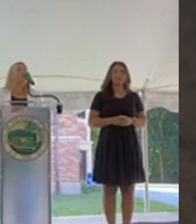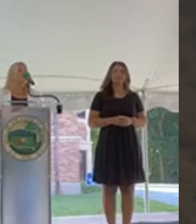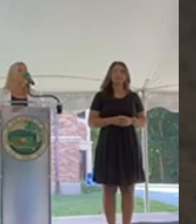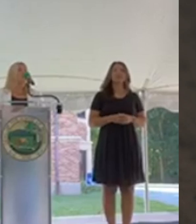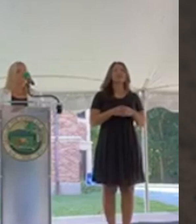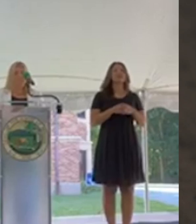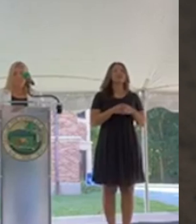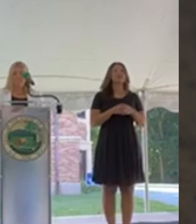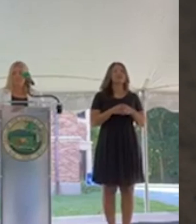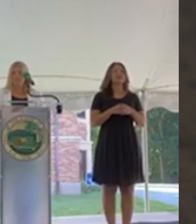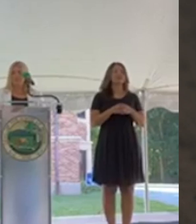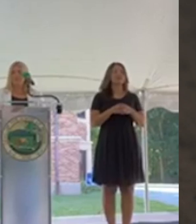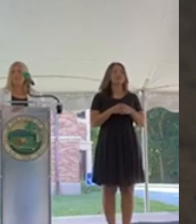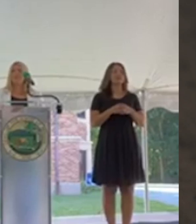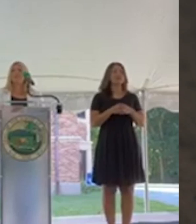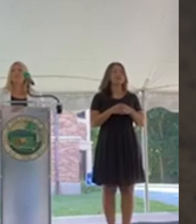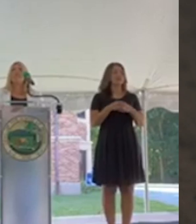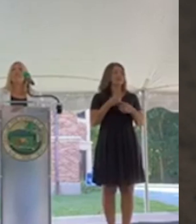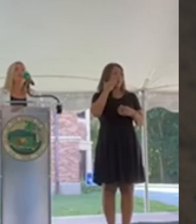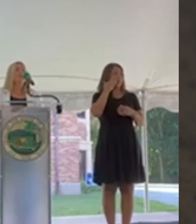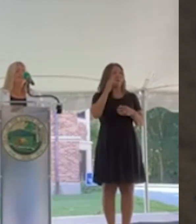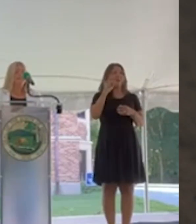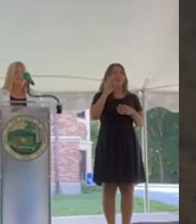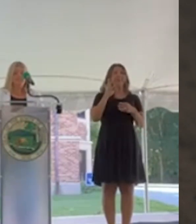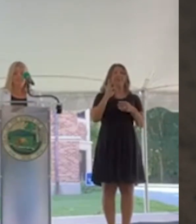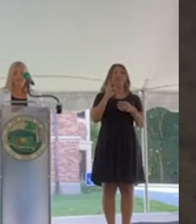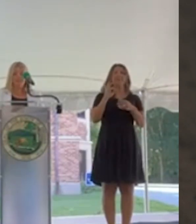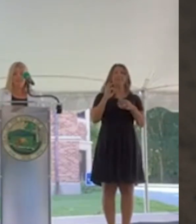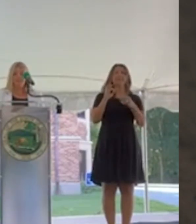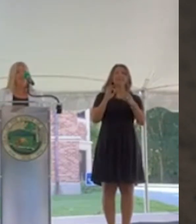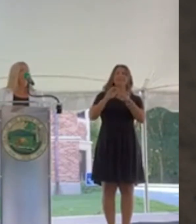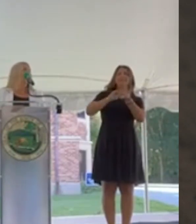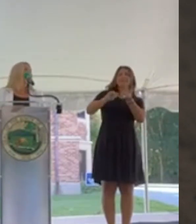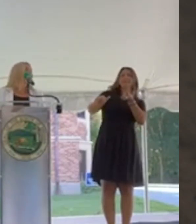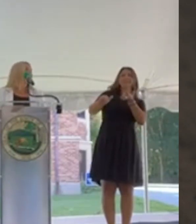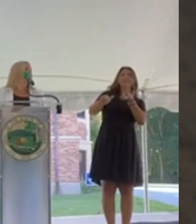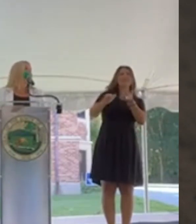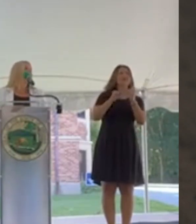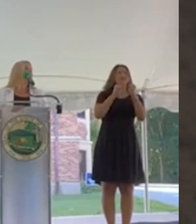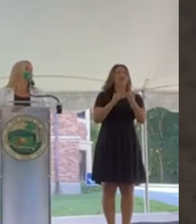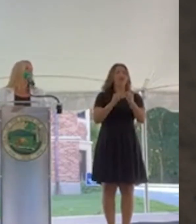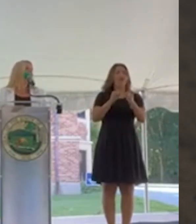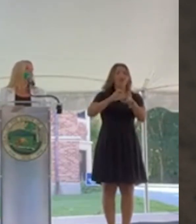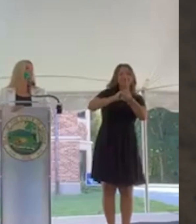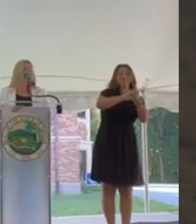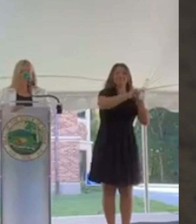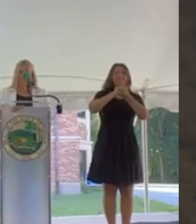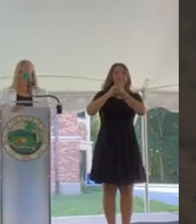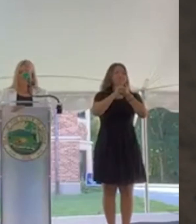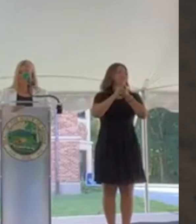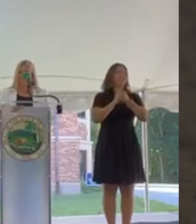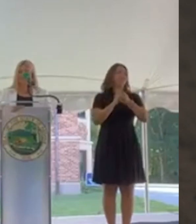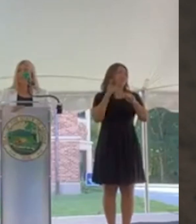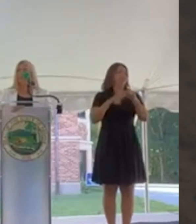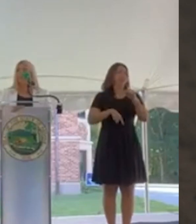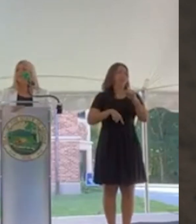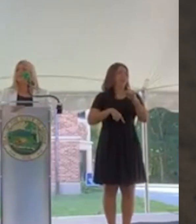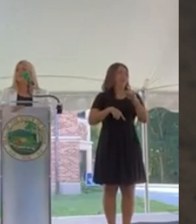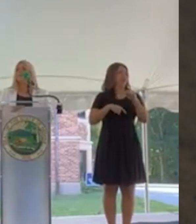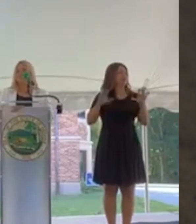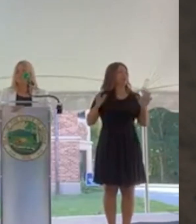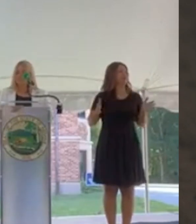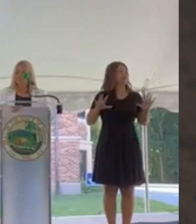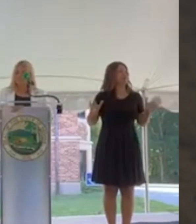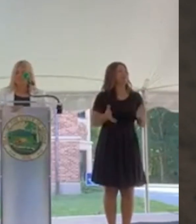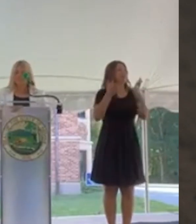Without strong business partners, particularly like the next speaker, we could not do what we do as a state. He